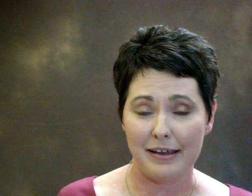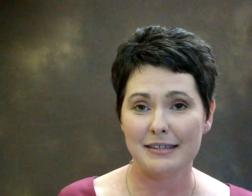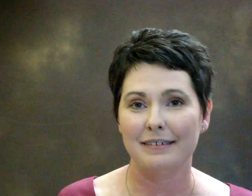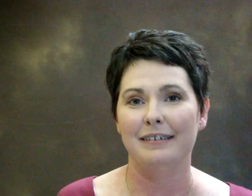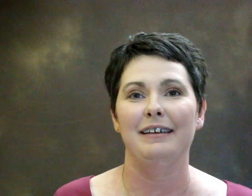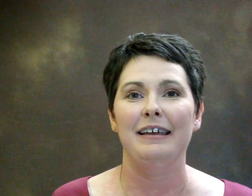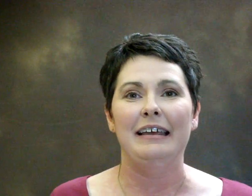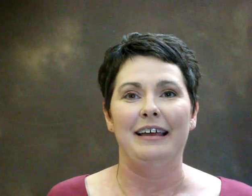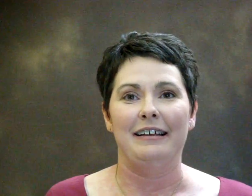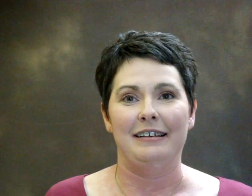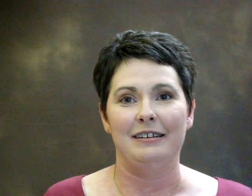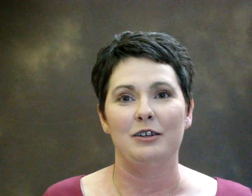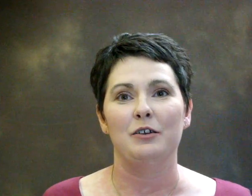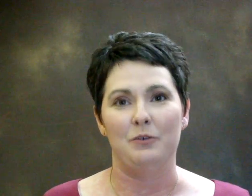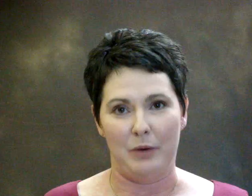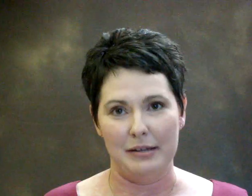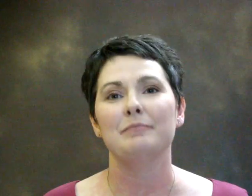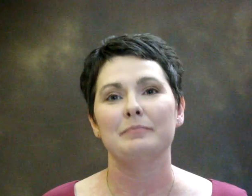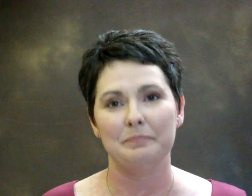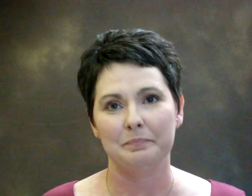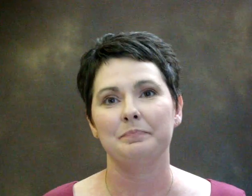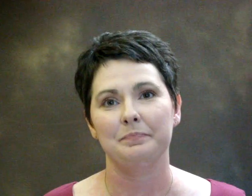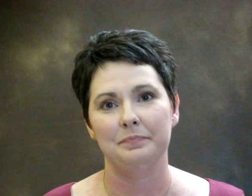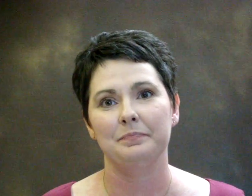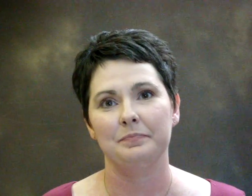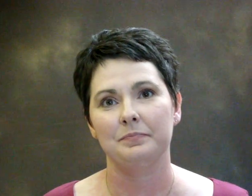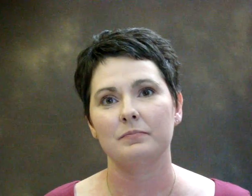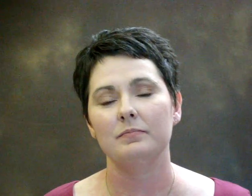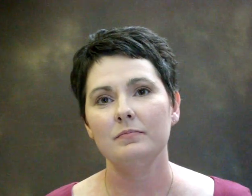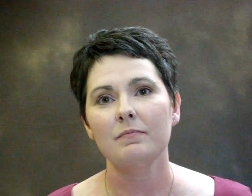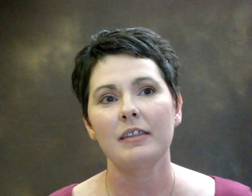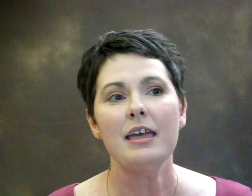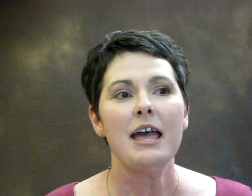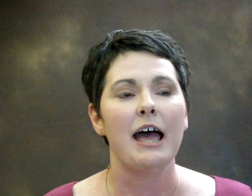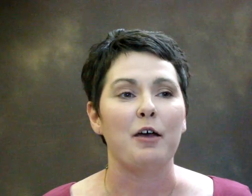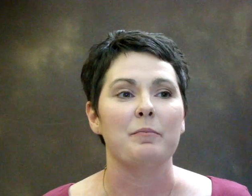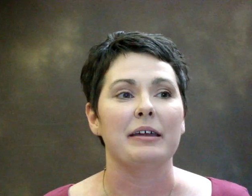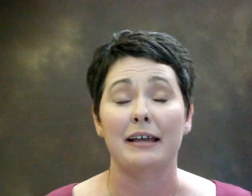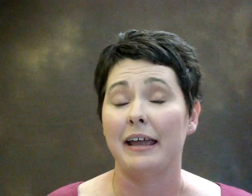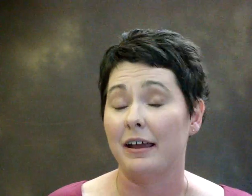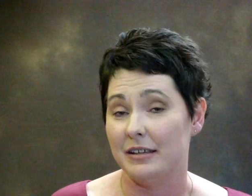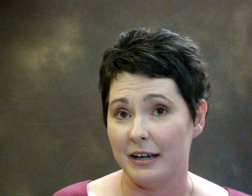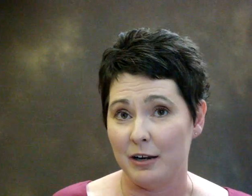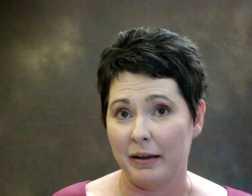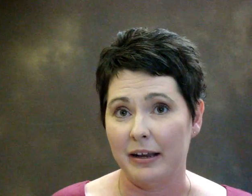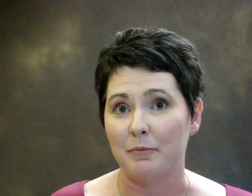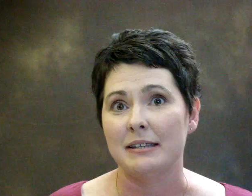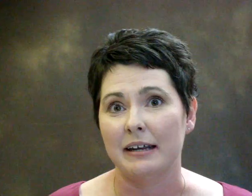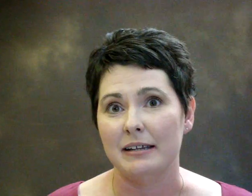face. That cannot be done in the face? Right. Okay. And what led you to even ask about EMG? Because I had studied about it in my studies